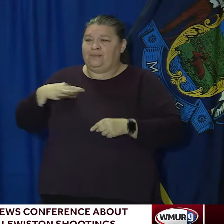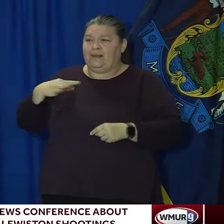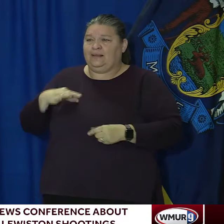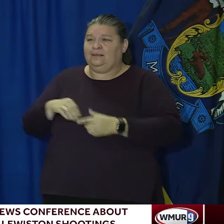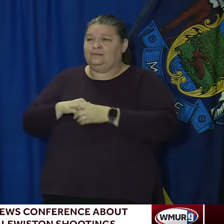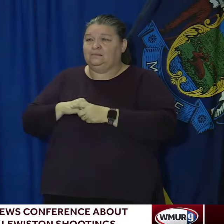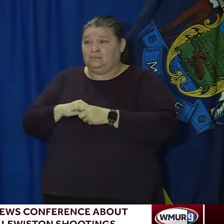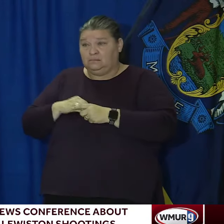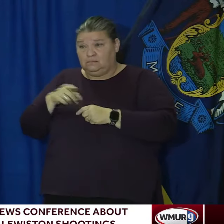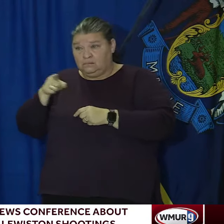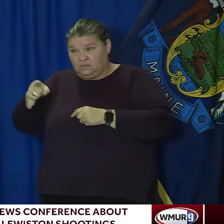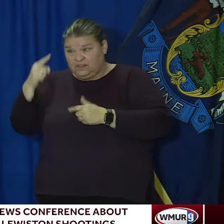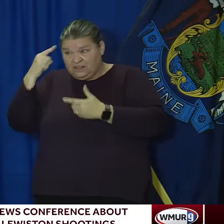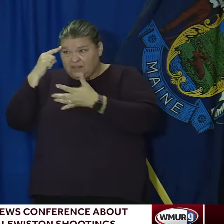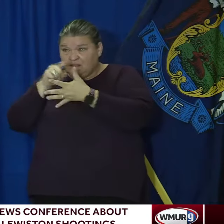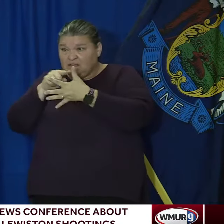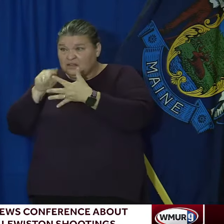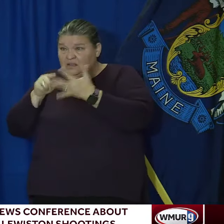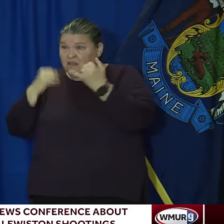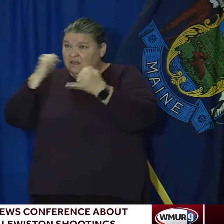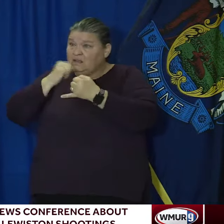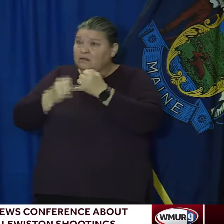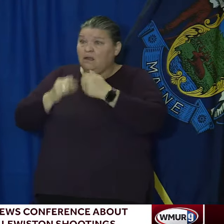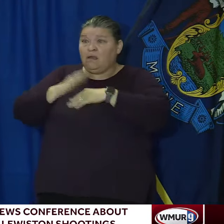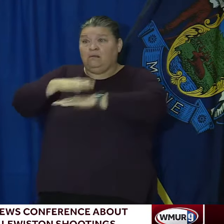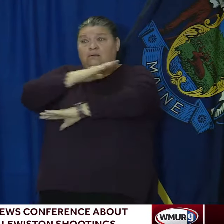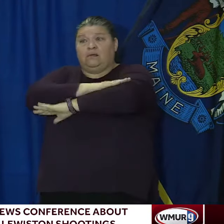Governor, I'm sorry, yes? Are red flag laws, for